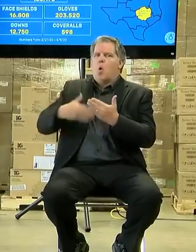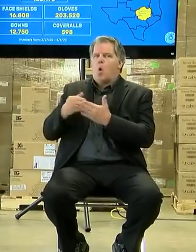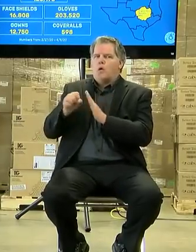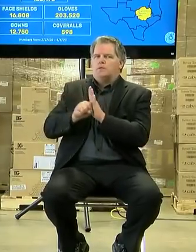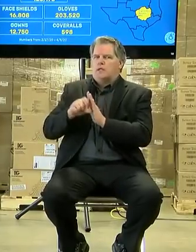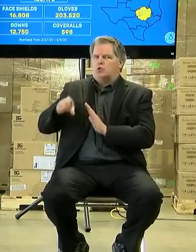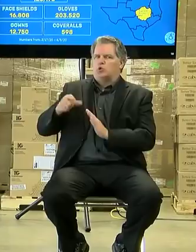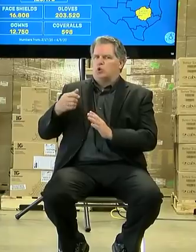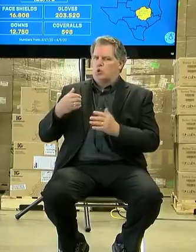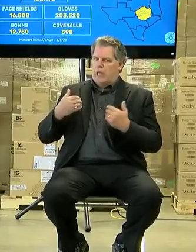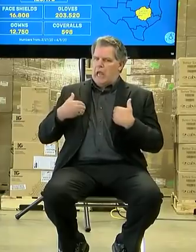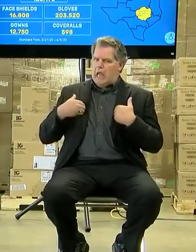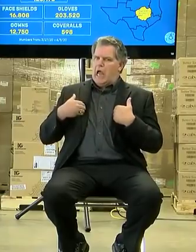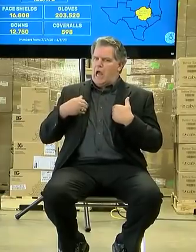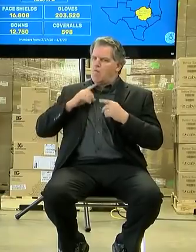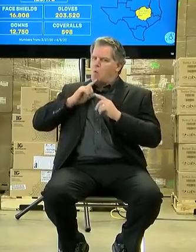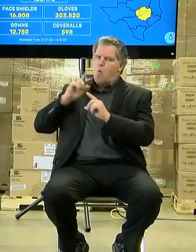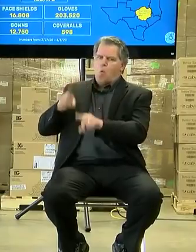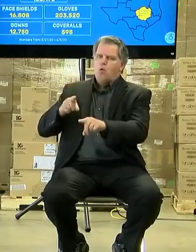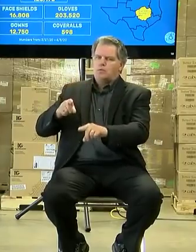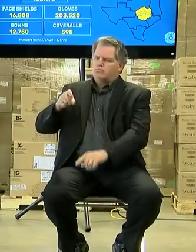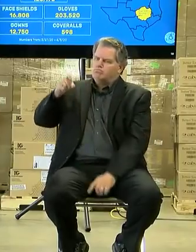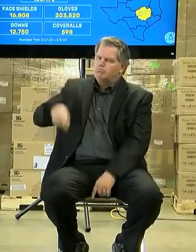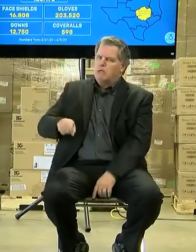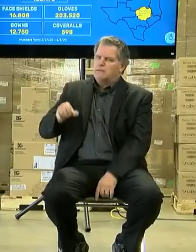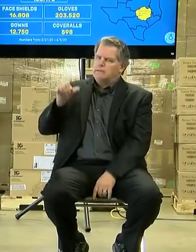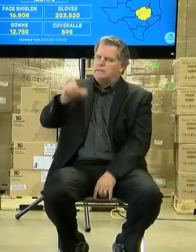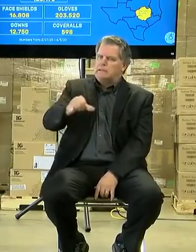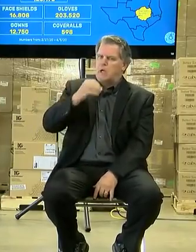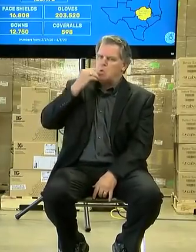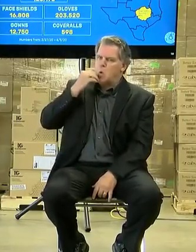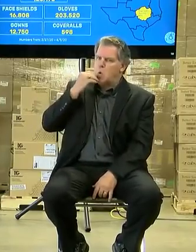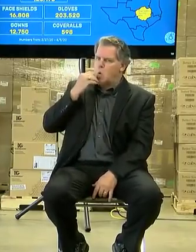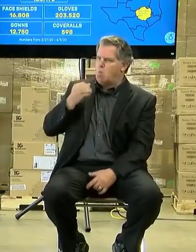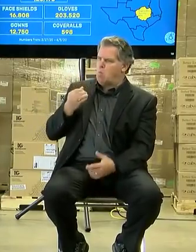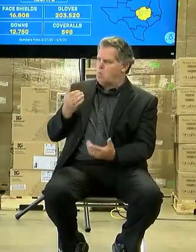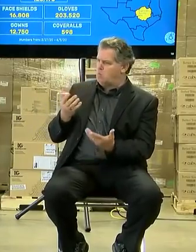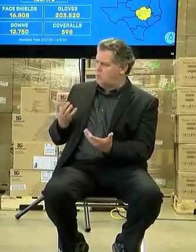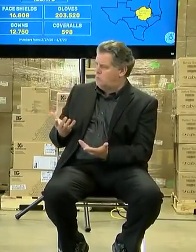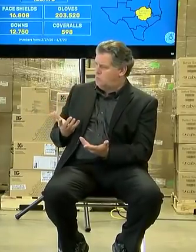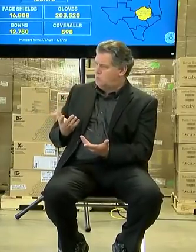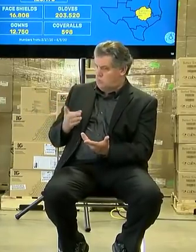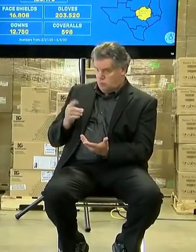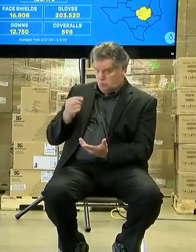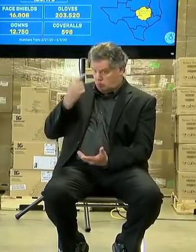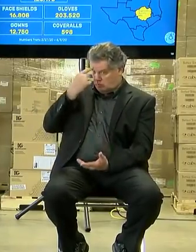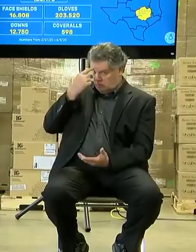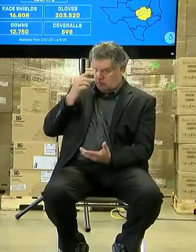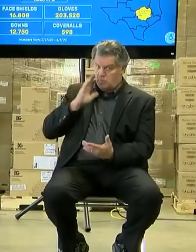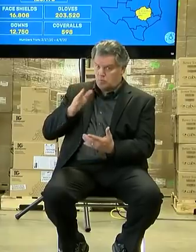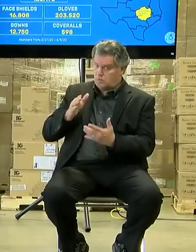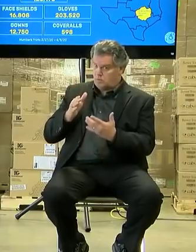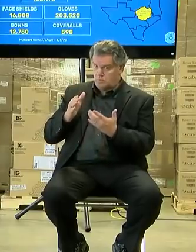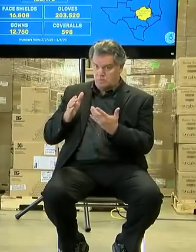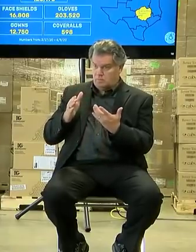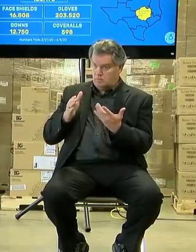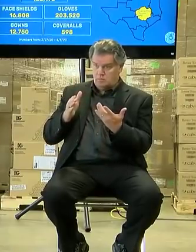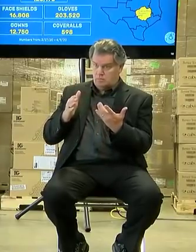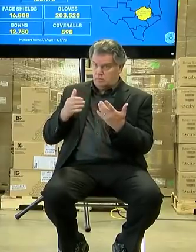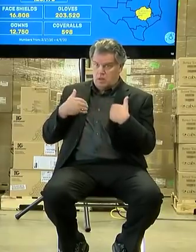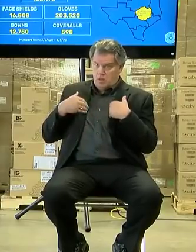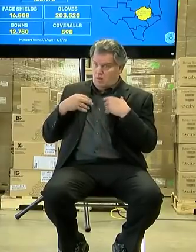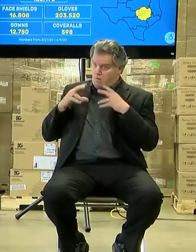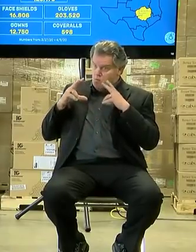strong stay-at-home orders in place. So what impact do you think will the lack of having an